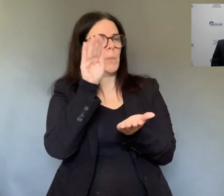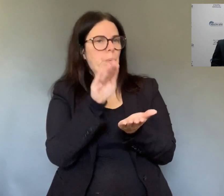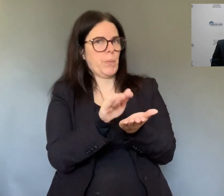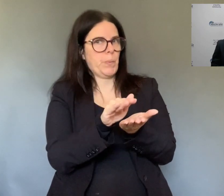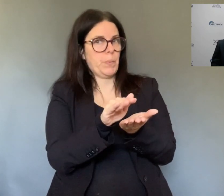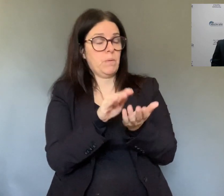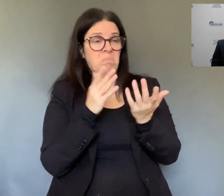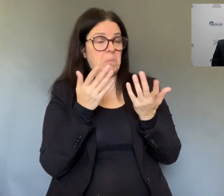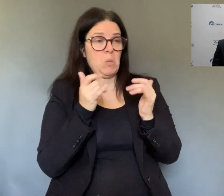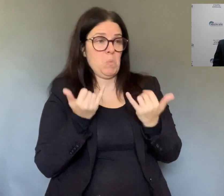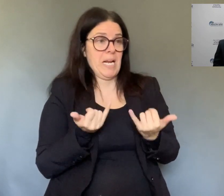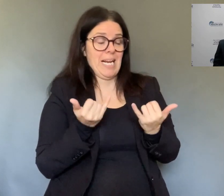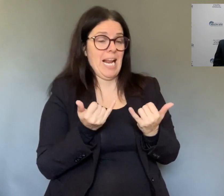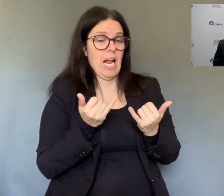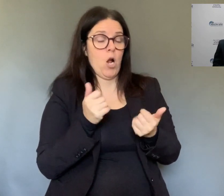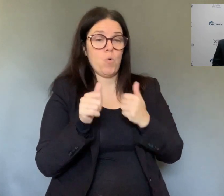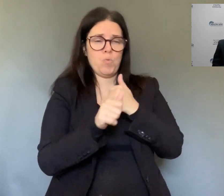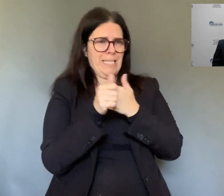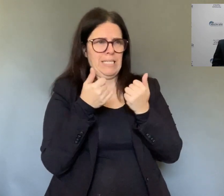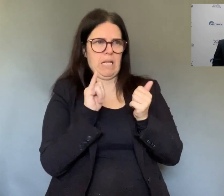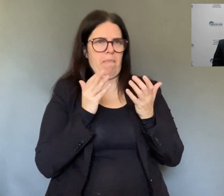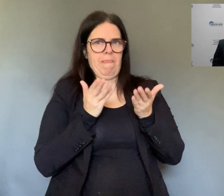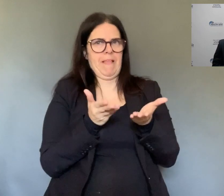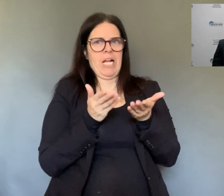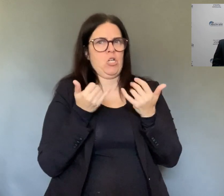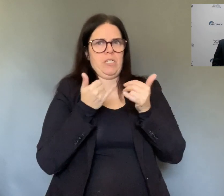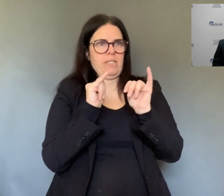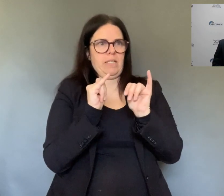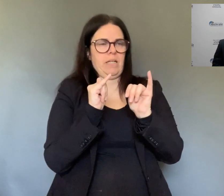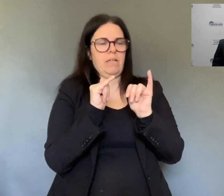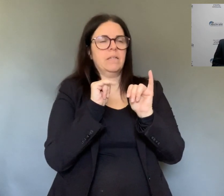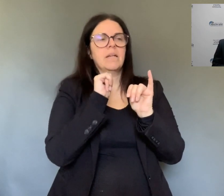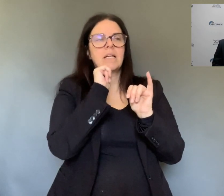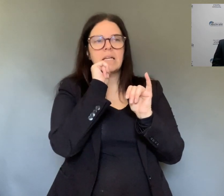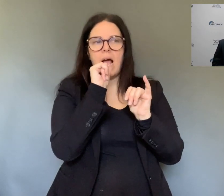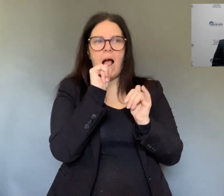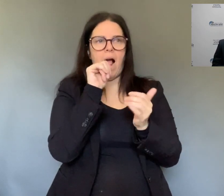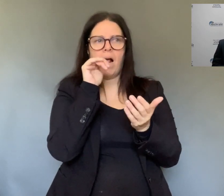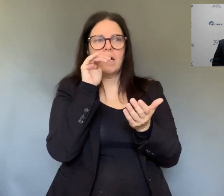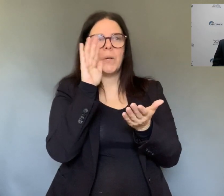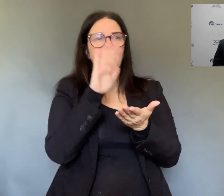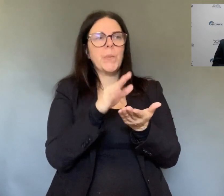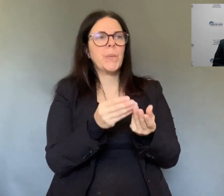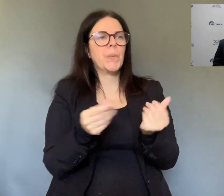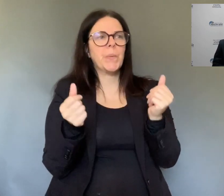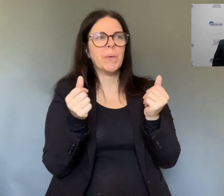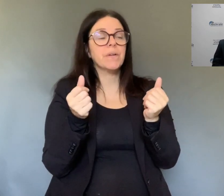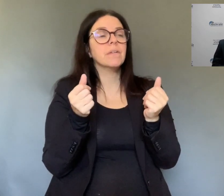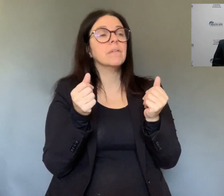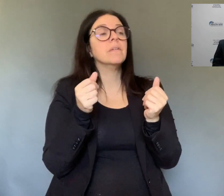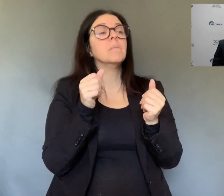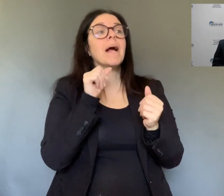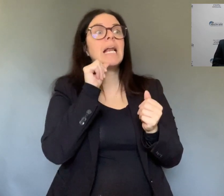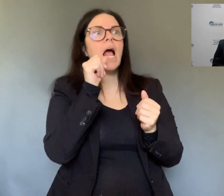risk is still the same. It hasn't changed. The good news is it hasn't increased. So there's just